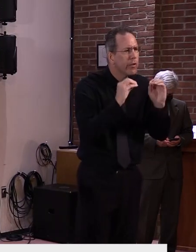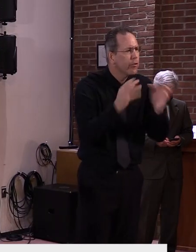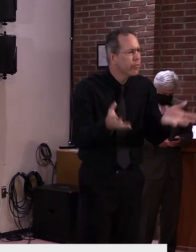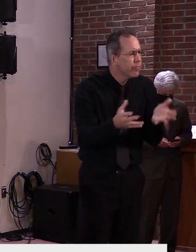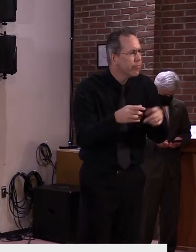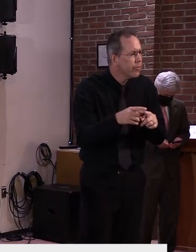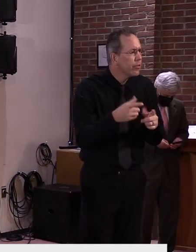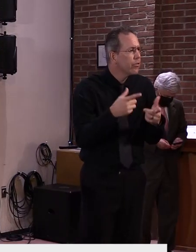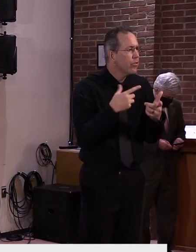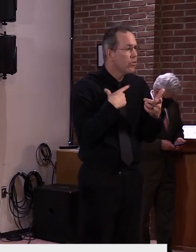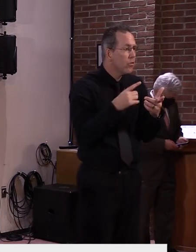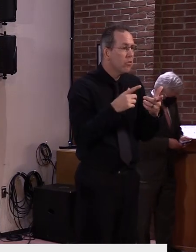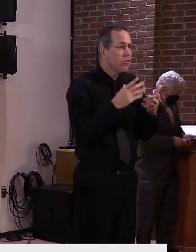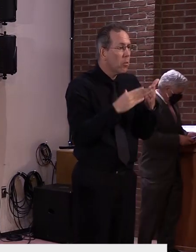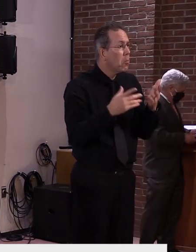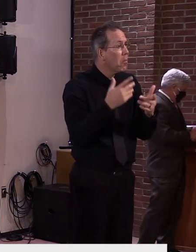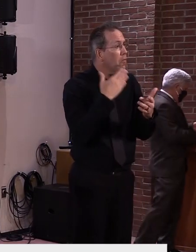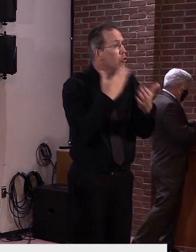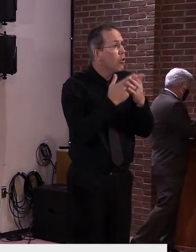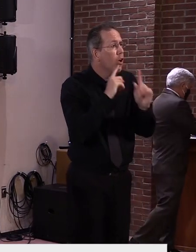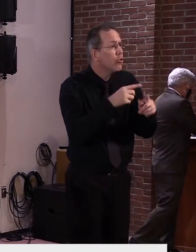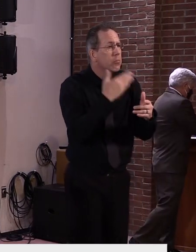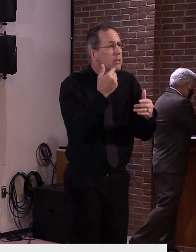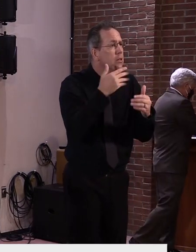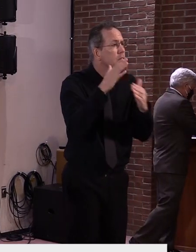guidance recommendations of best practice.